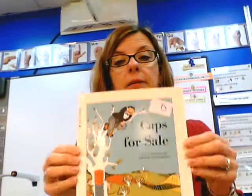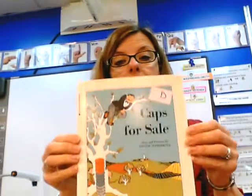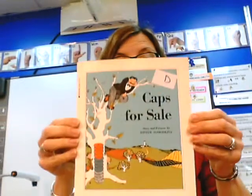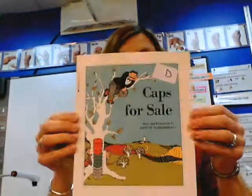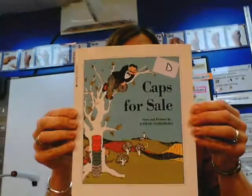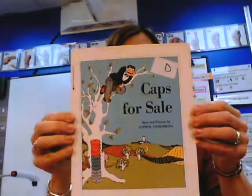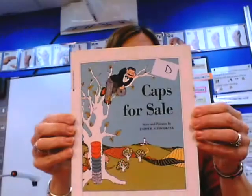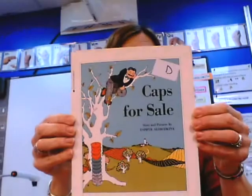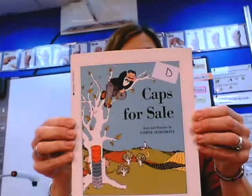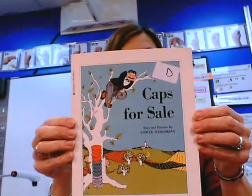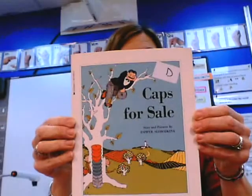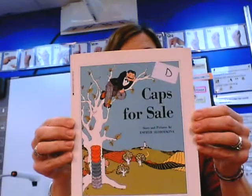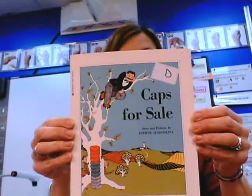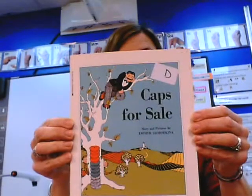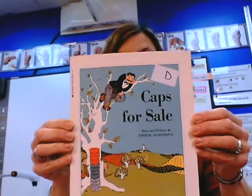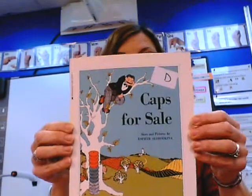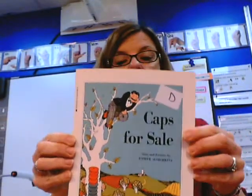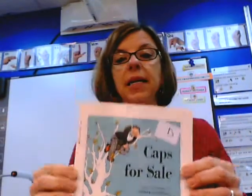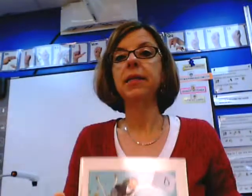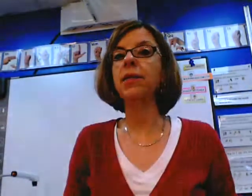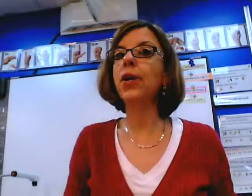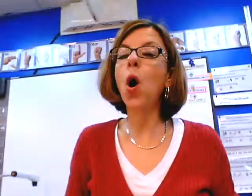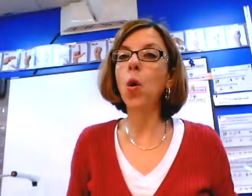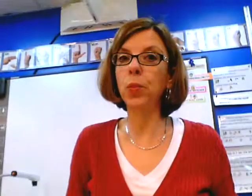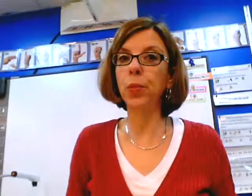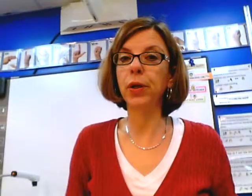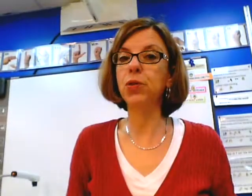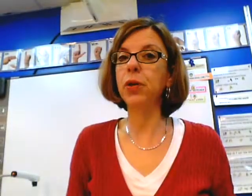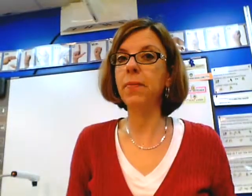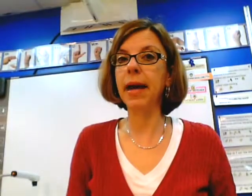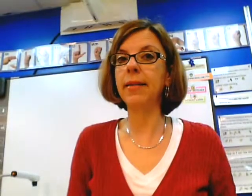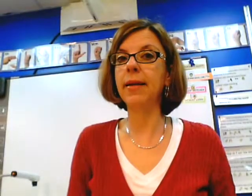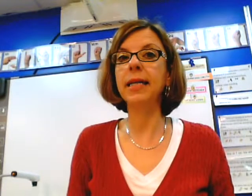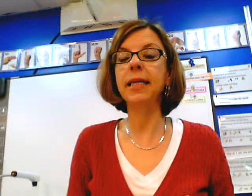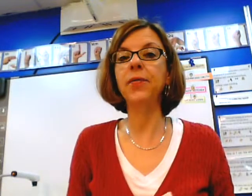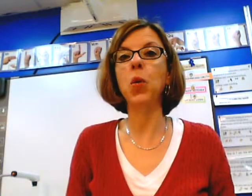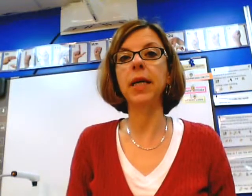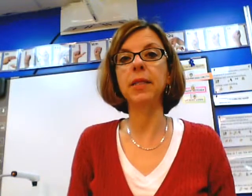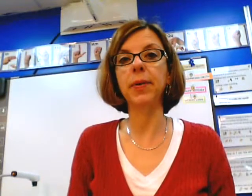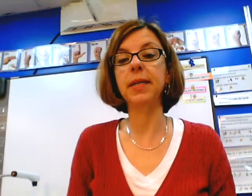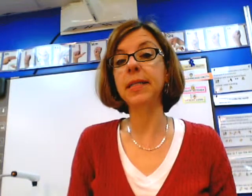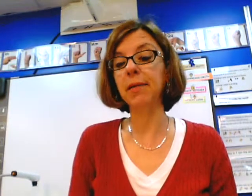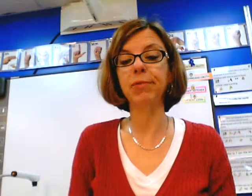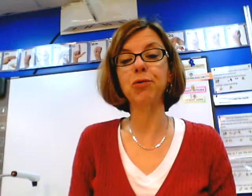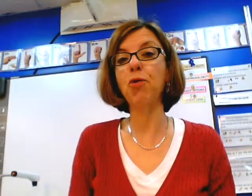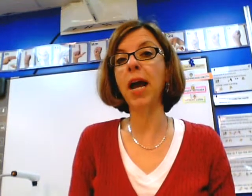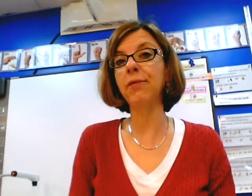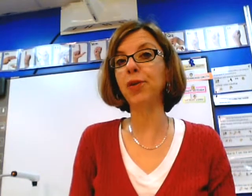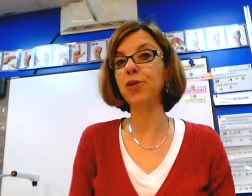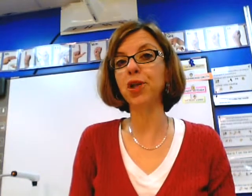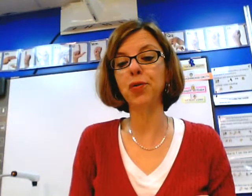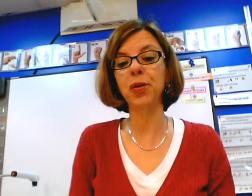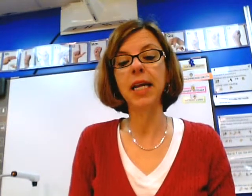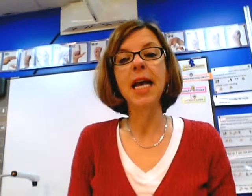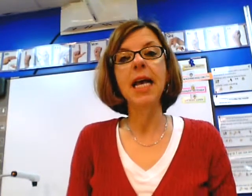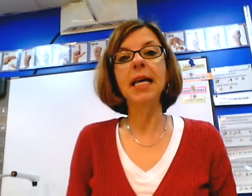for Sale. And this is the book. This is a very old book. It was written back in the 1940s, but it still is great for little